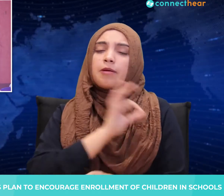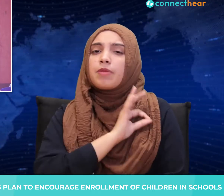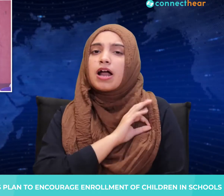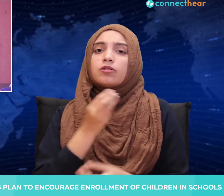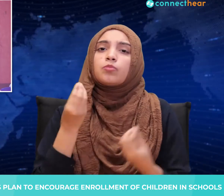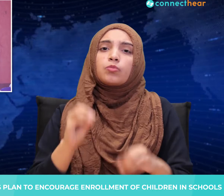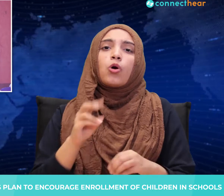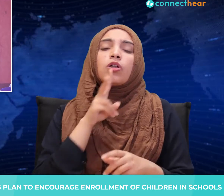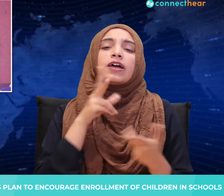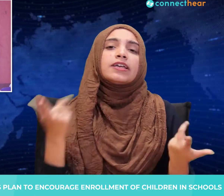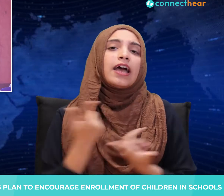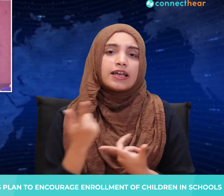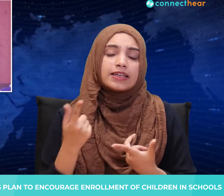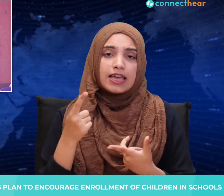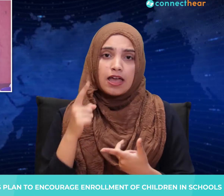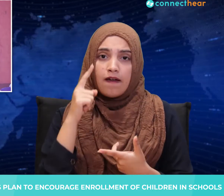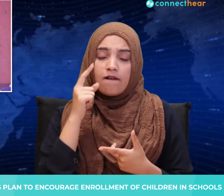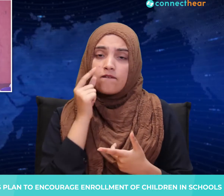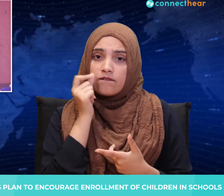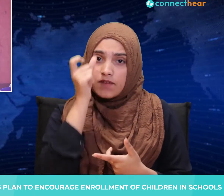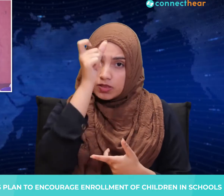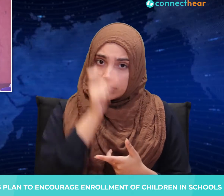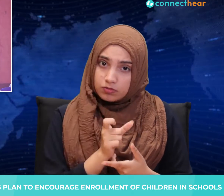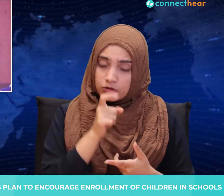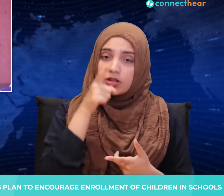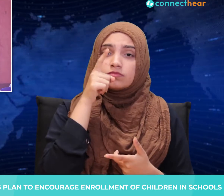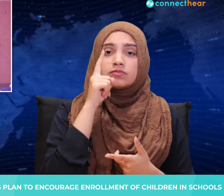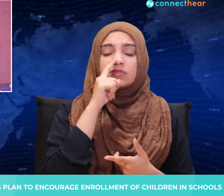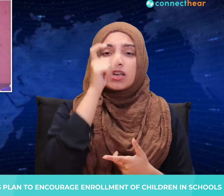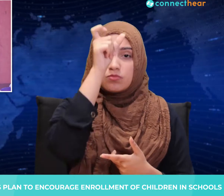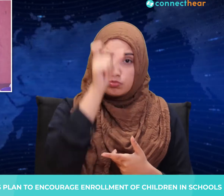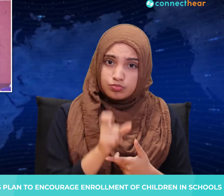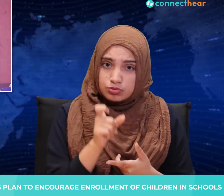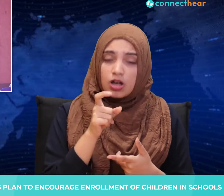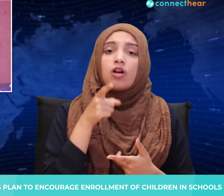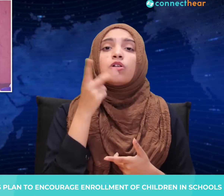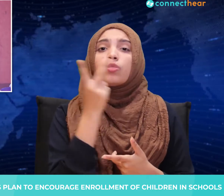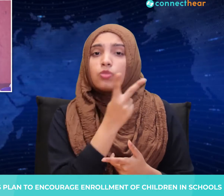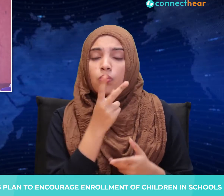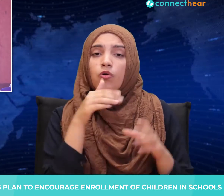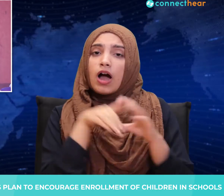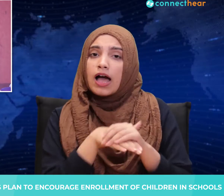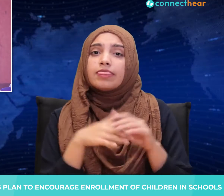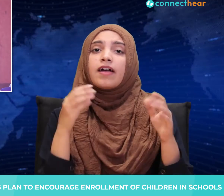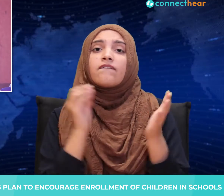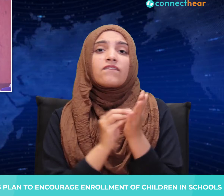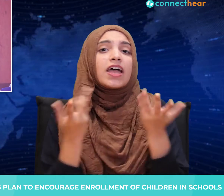an educated woman could contribute more positively towards the society.